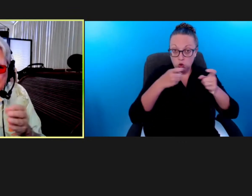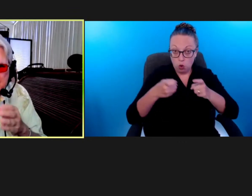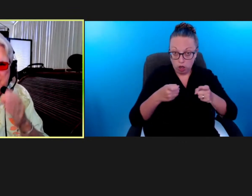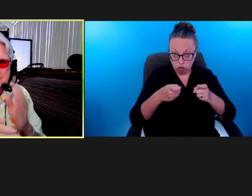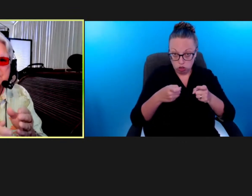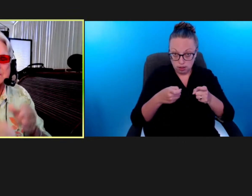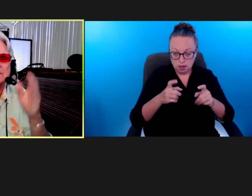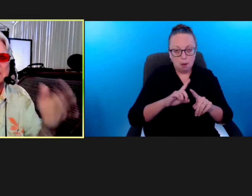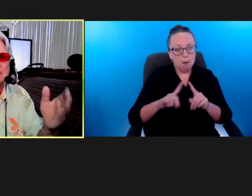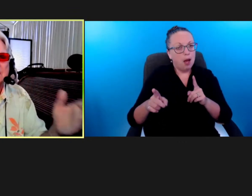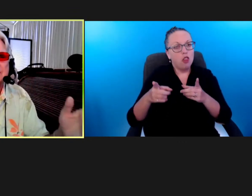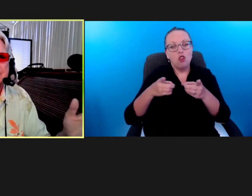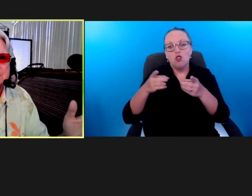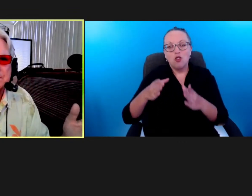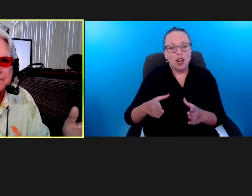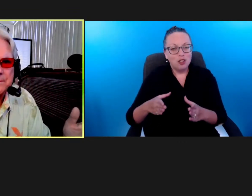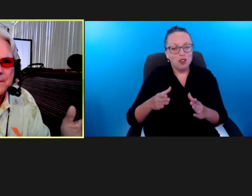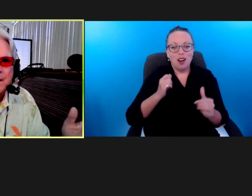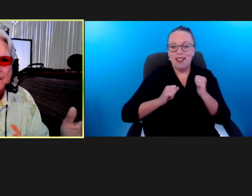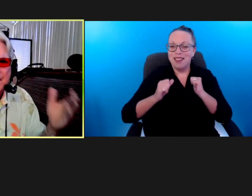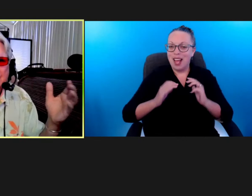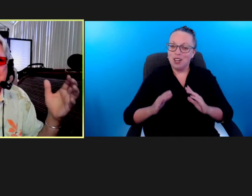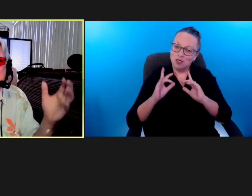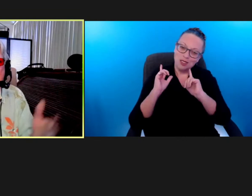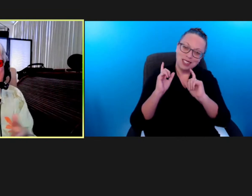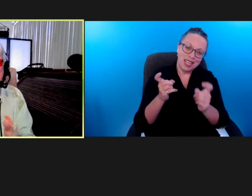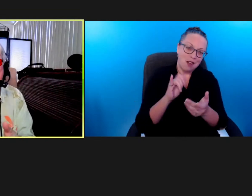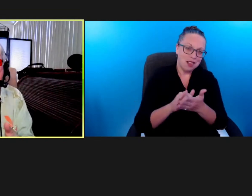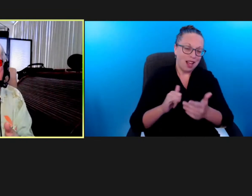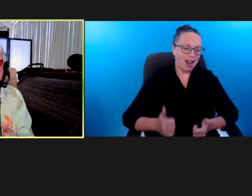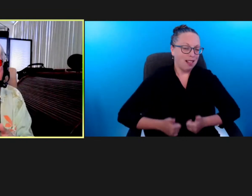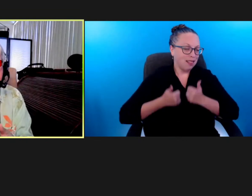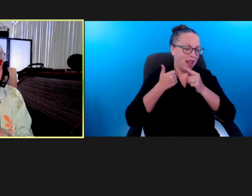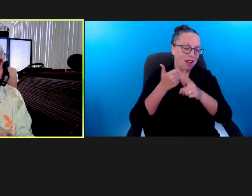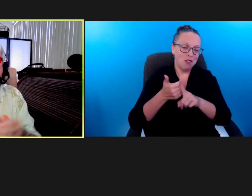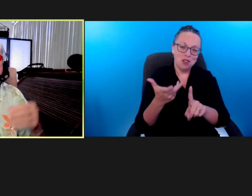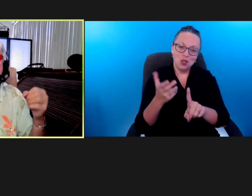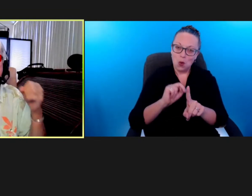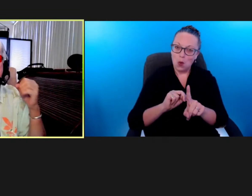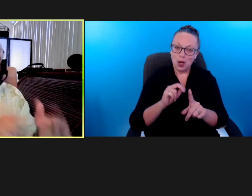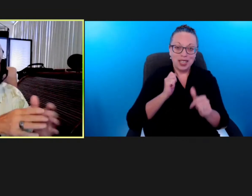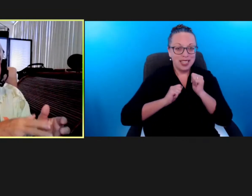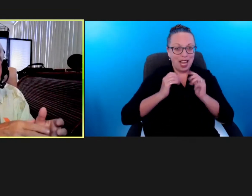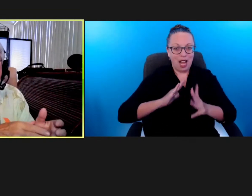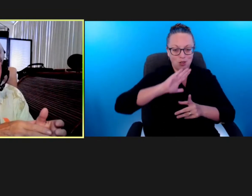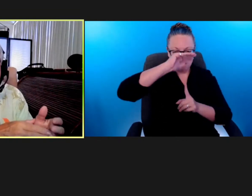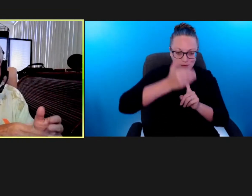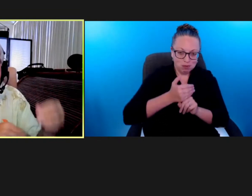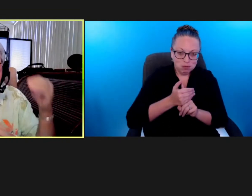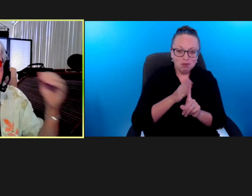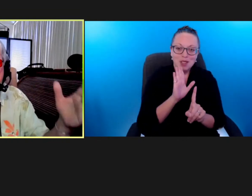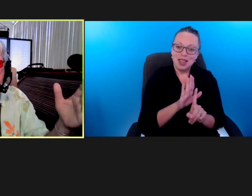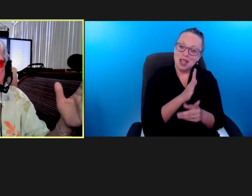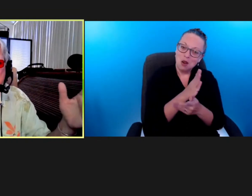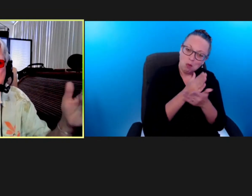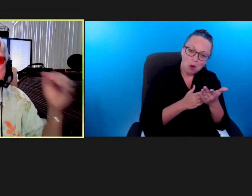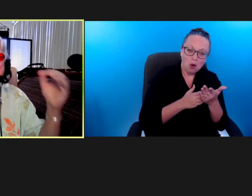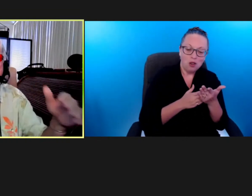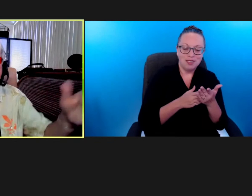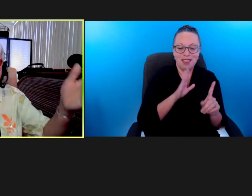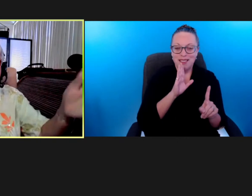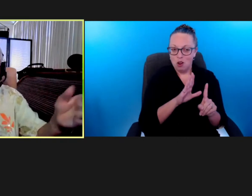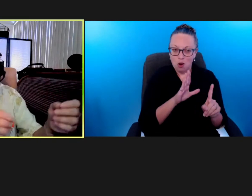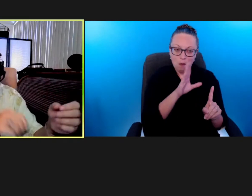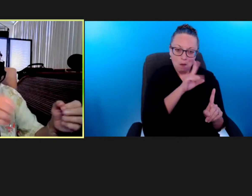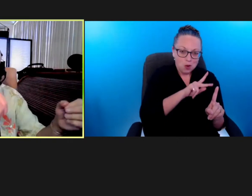actors had given Circle a life of its own. The actors inhabited their parts with their unique stage personalities, and the director